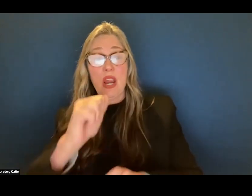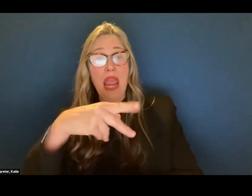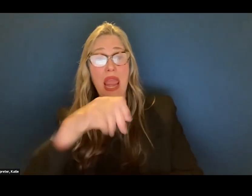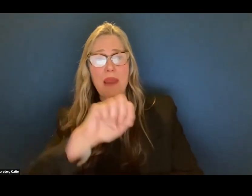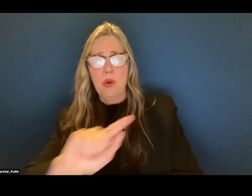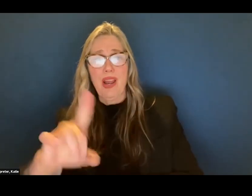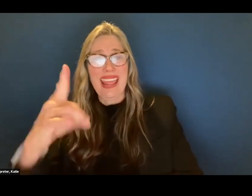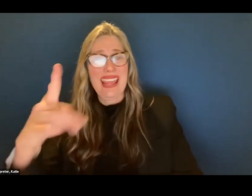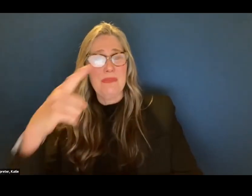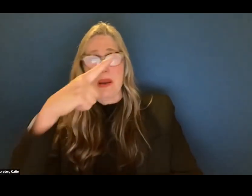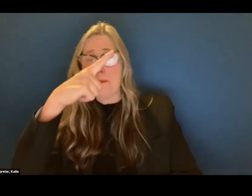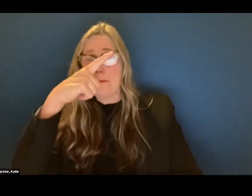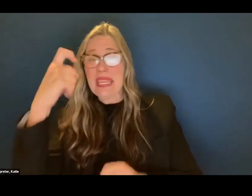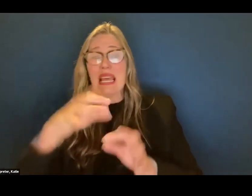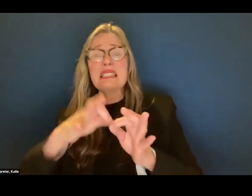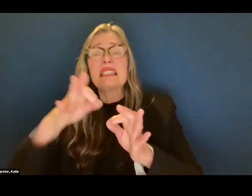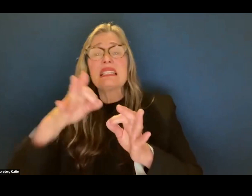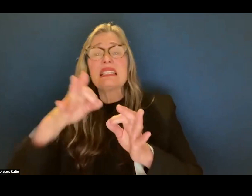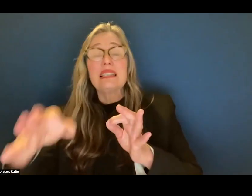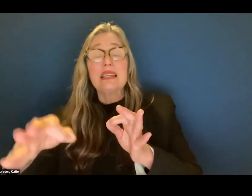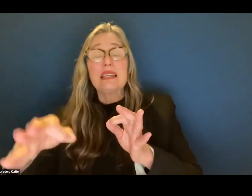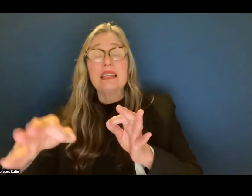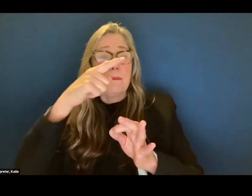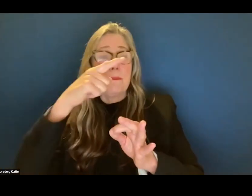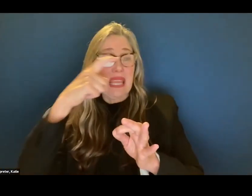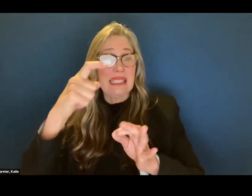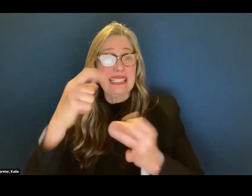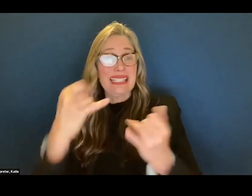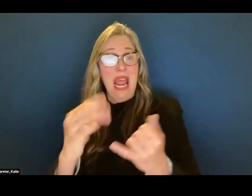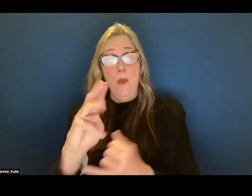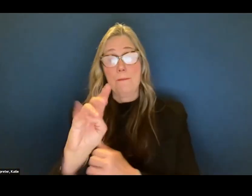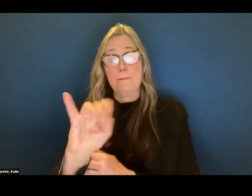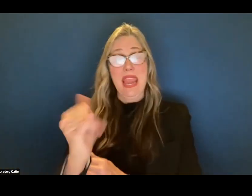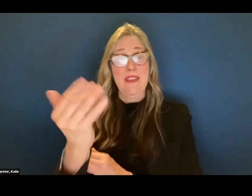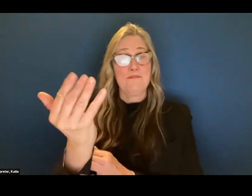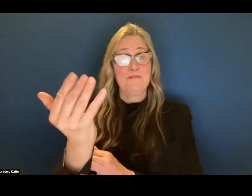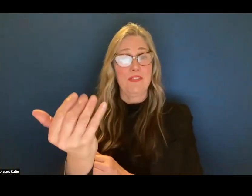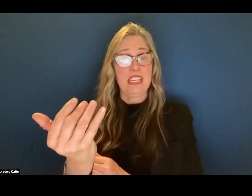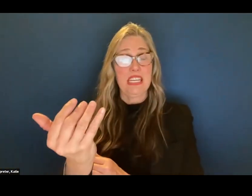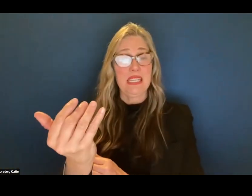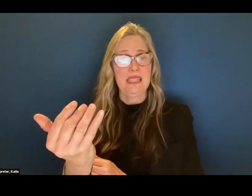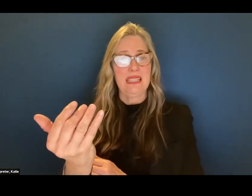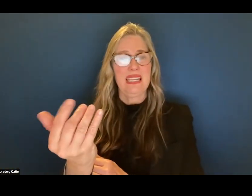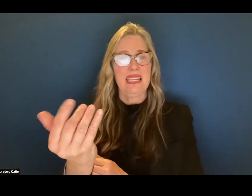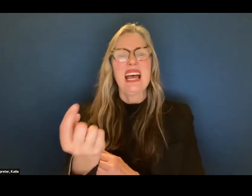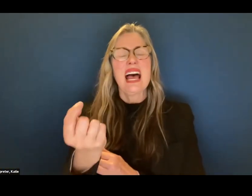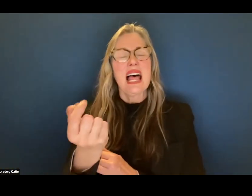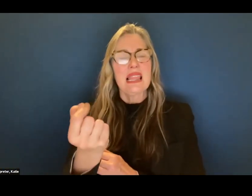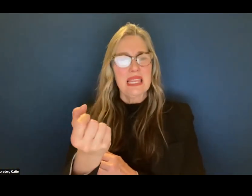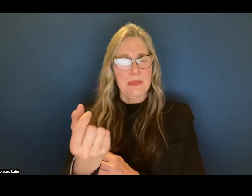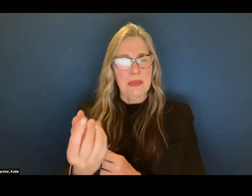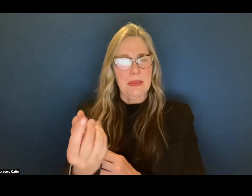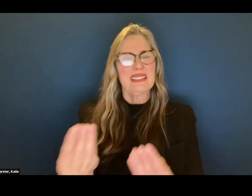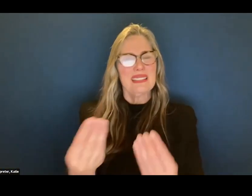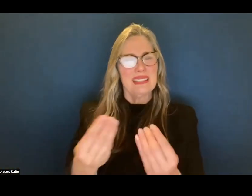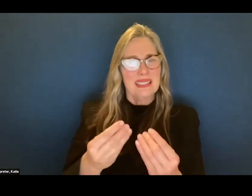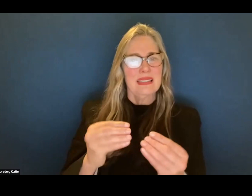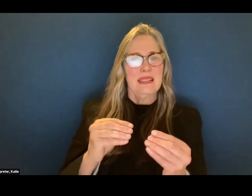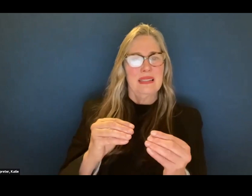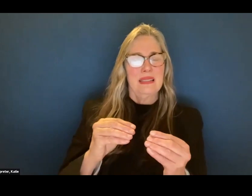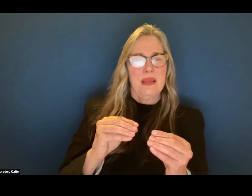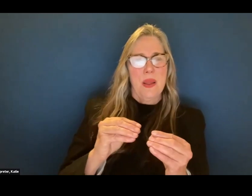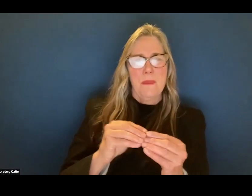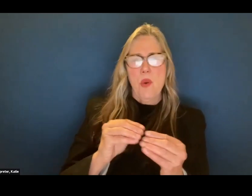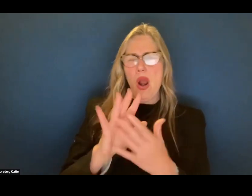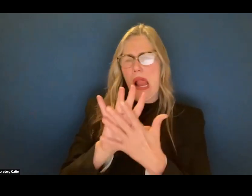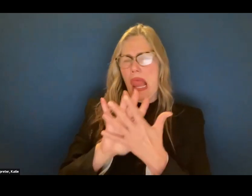that push out of the deadline to May 15th, that makes a little more, little